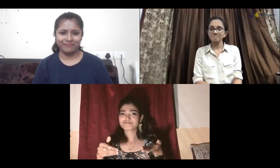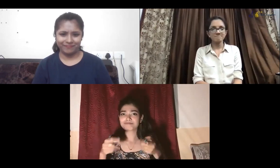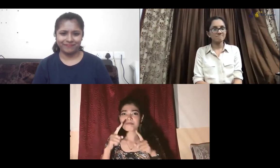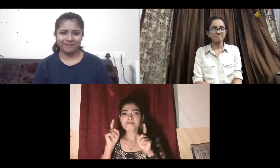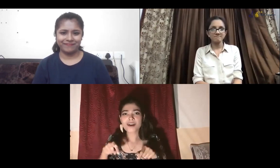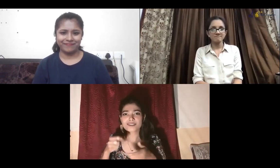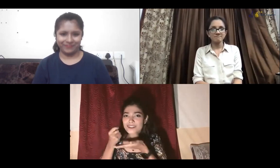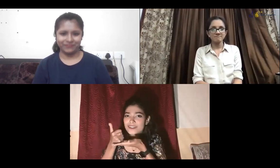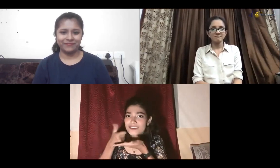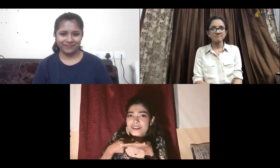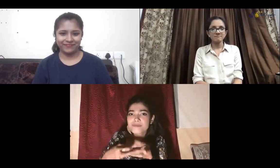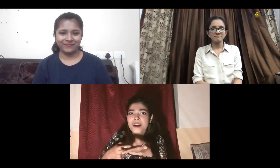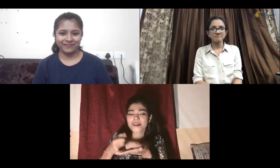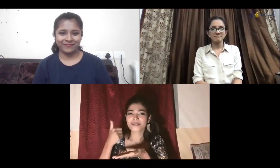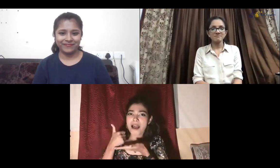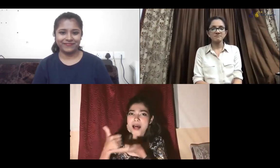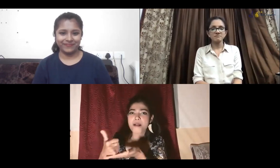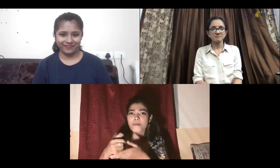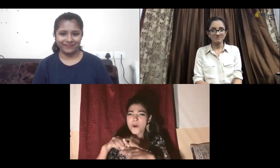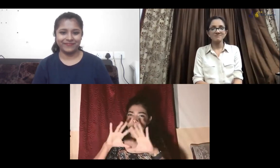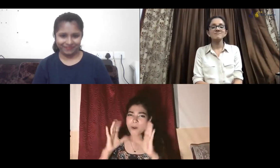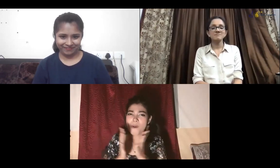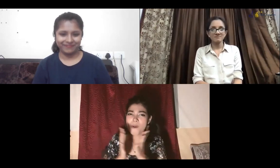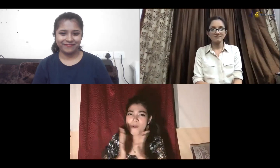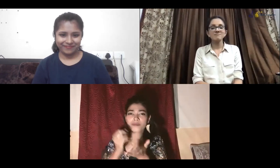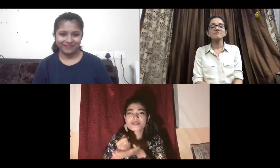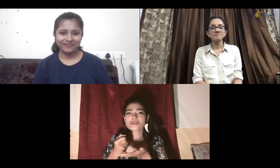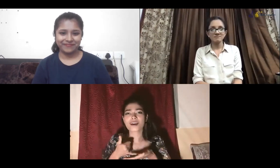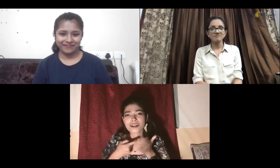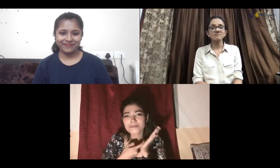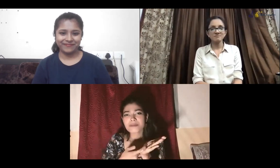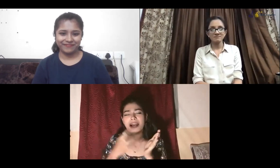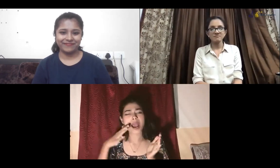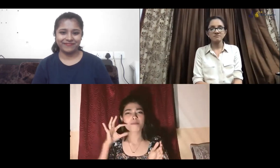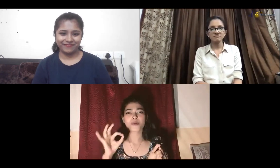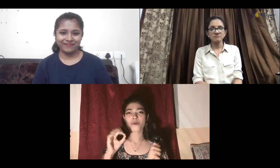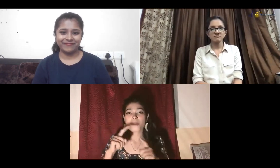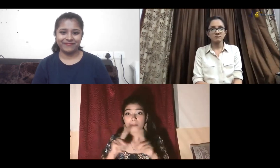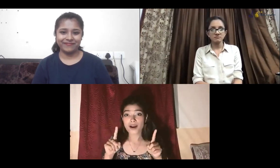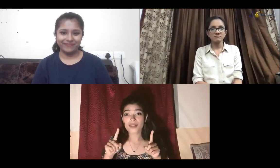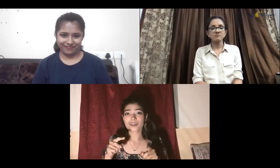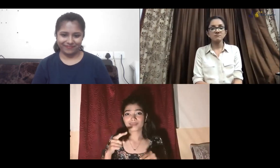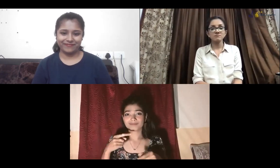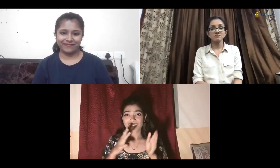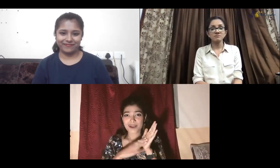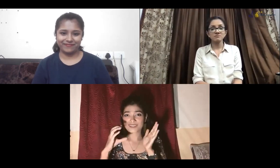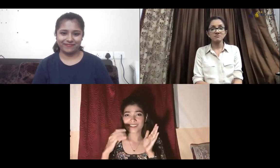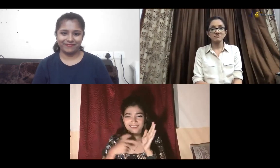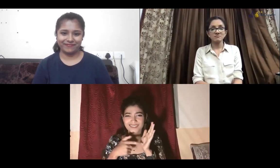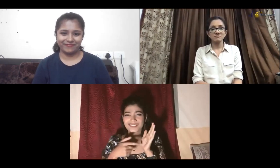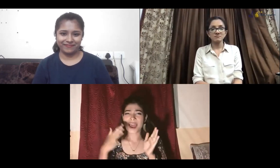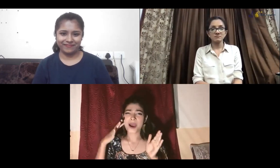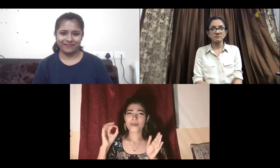It becomes equality between the male boy and a female child. We have to provide the respect. We have